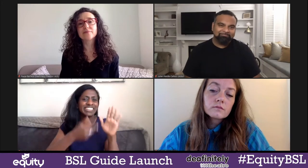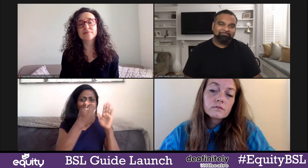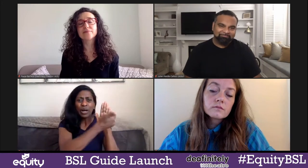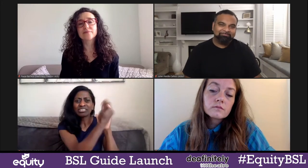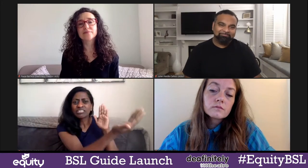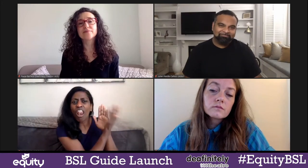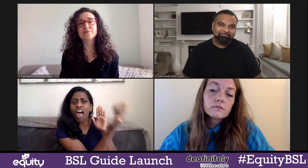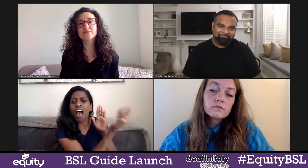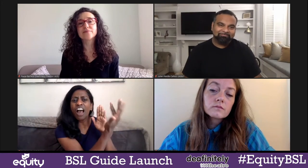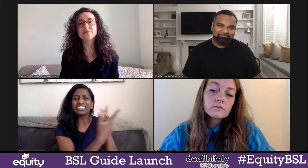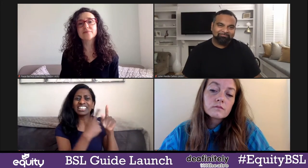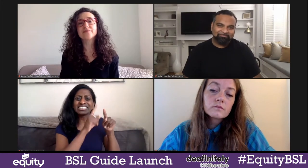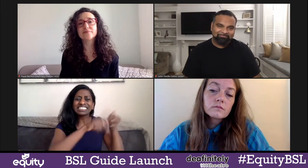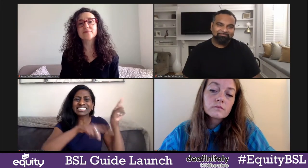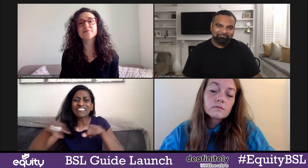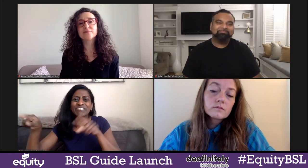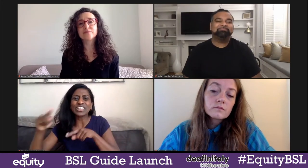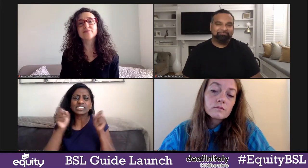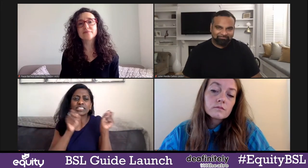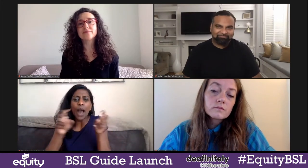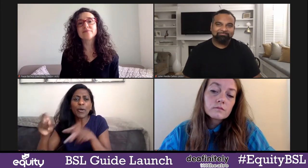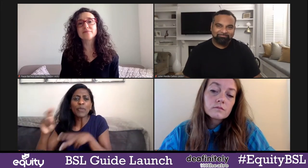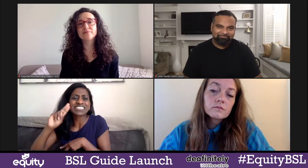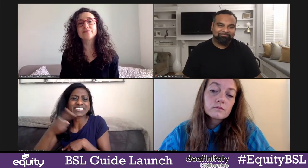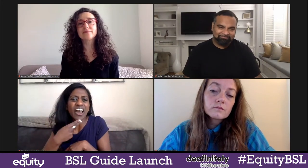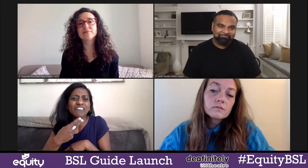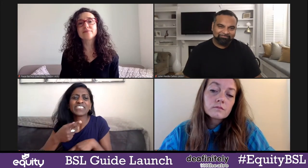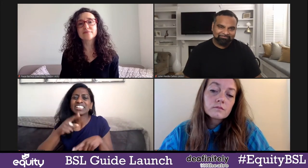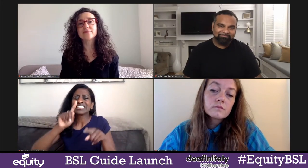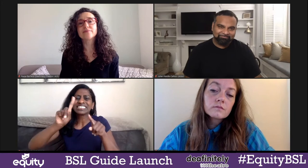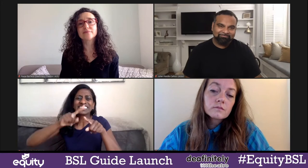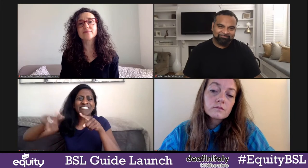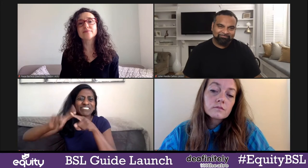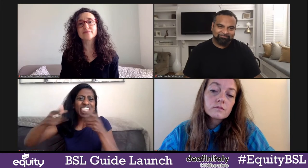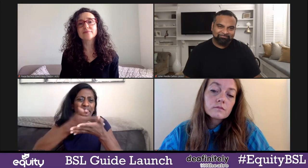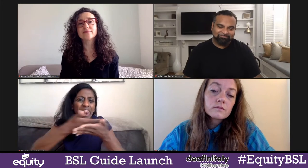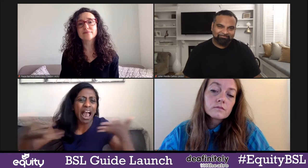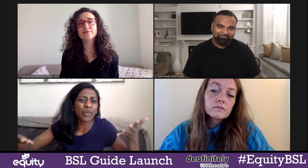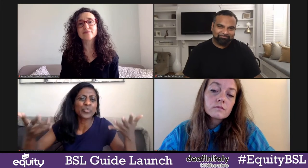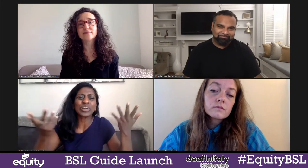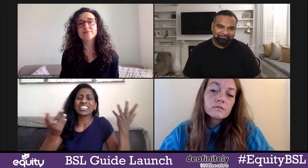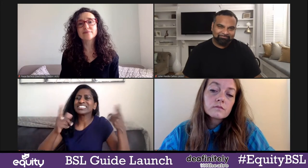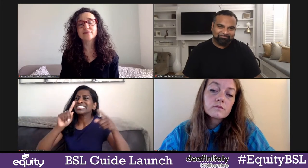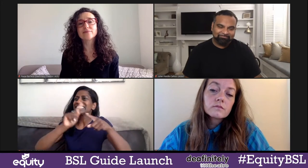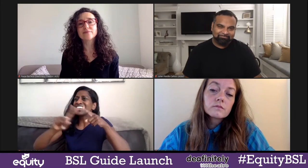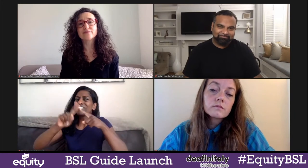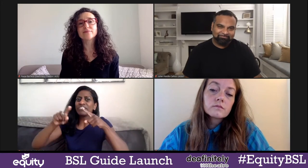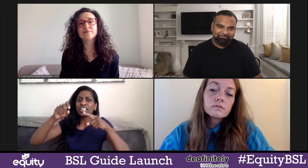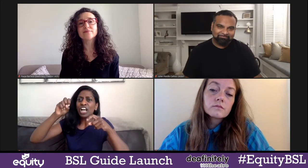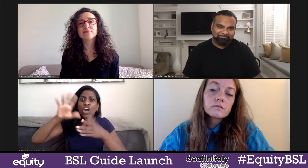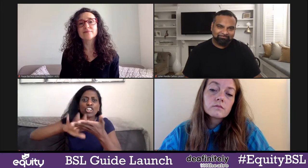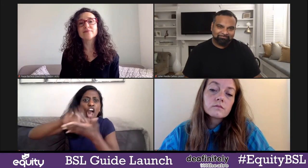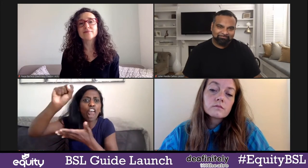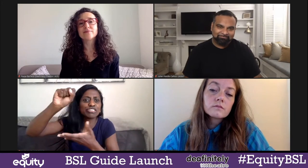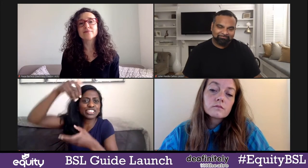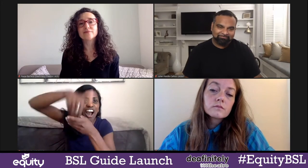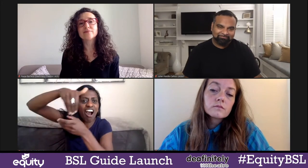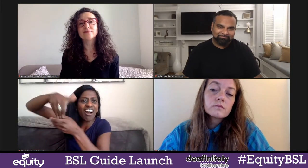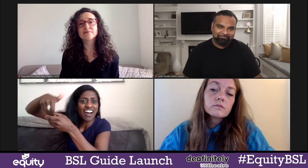deaf awareness session? You know, and I will talk about different types of deafness. I will talk about the different languages that